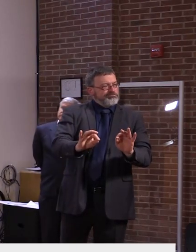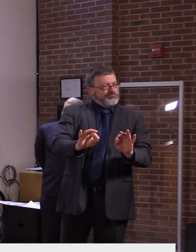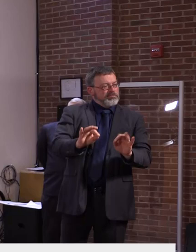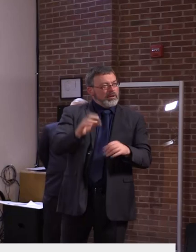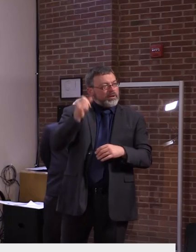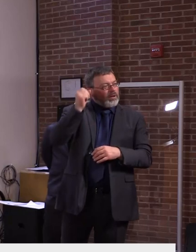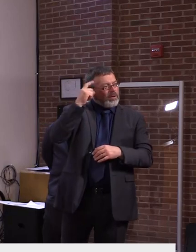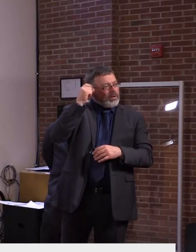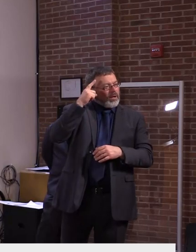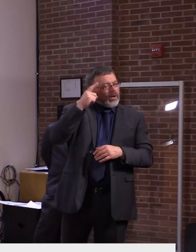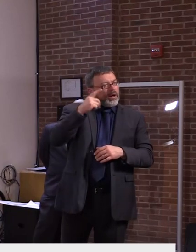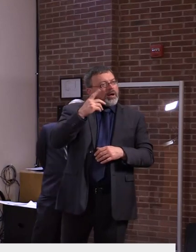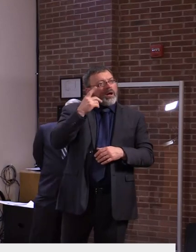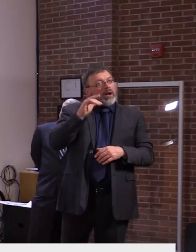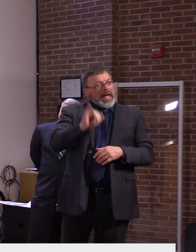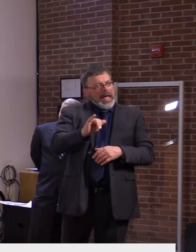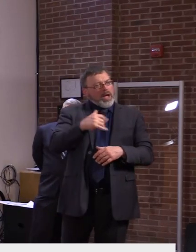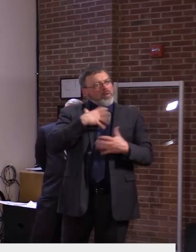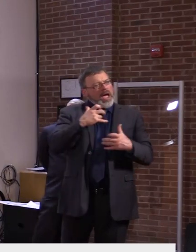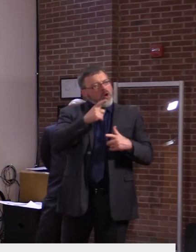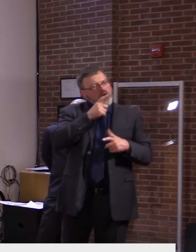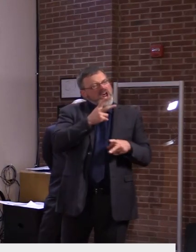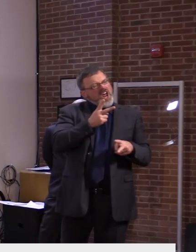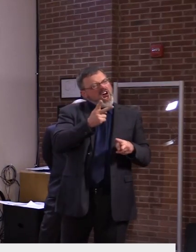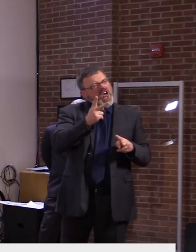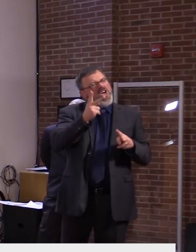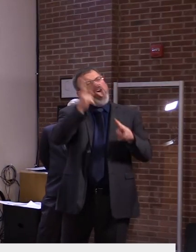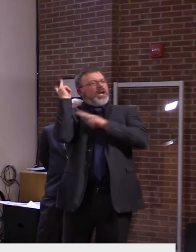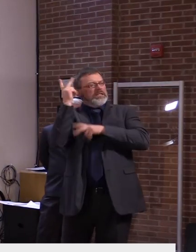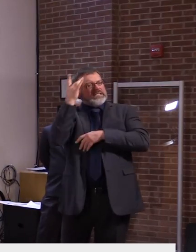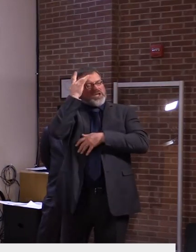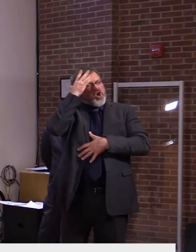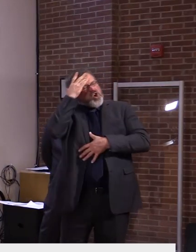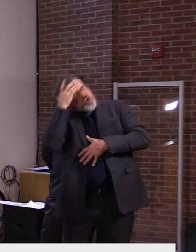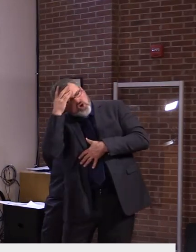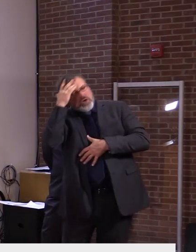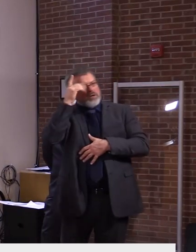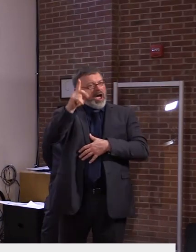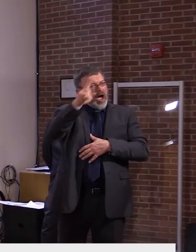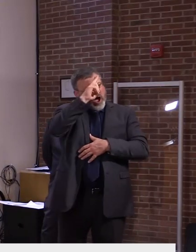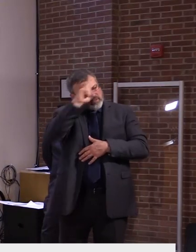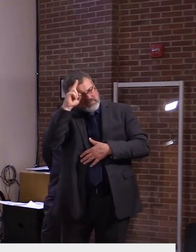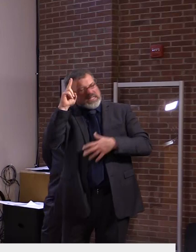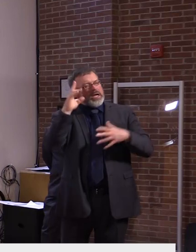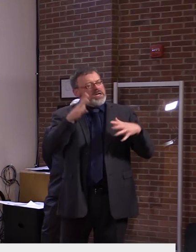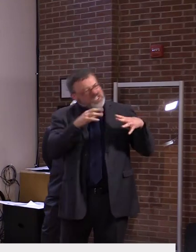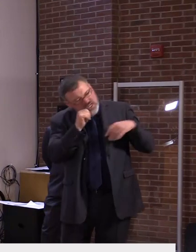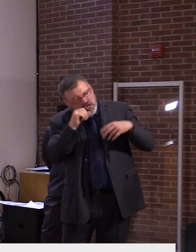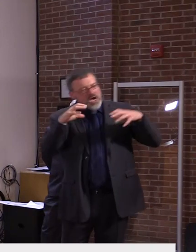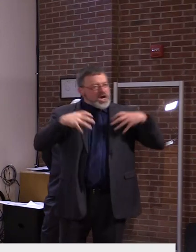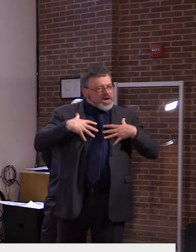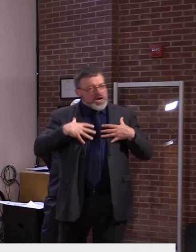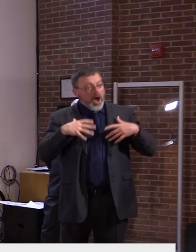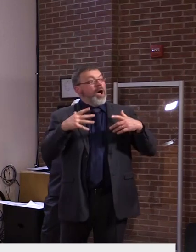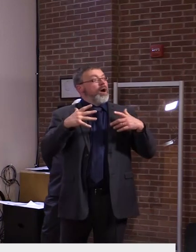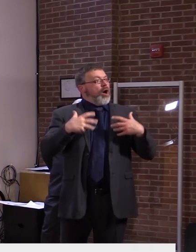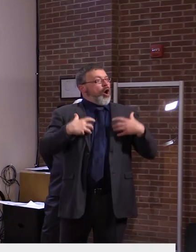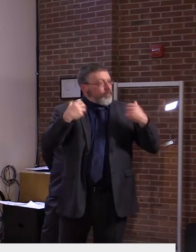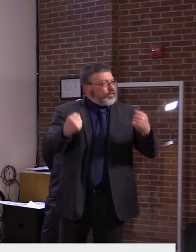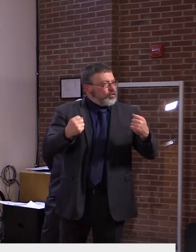symptoms, therefore maybe bringing into doubt the testing, but people who were really sick both